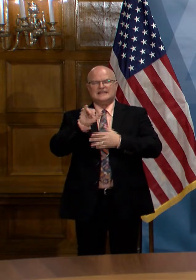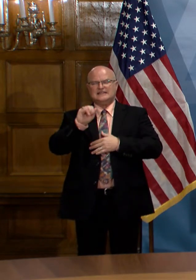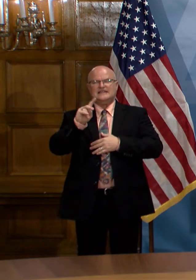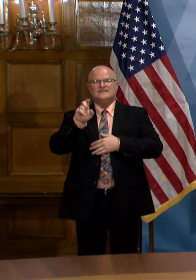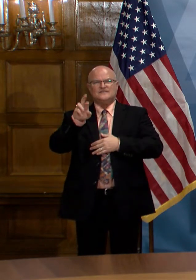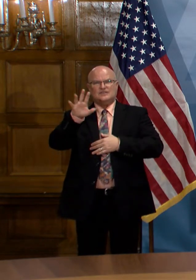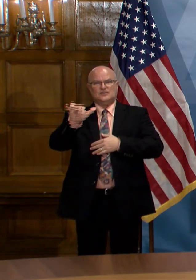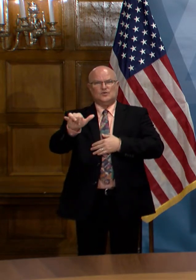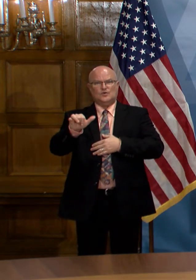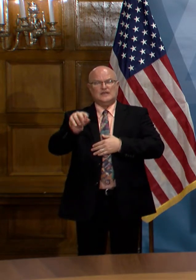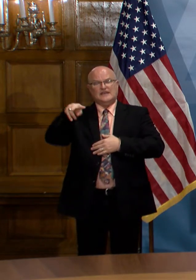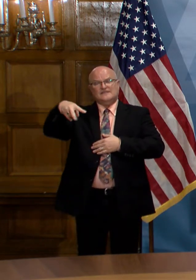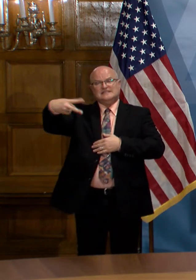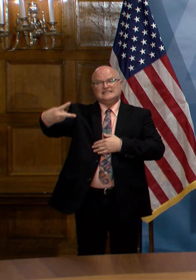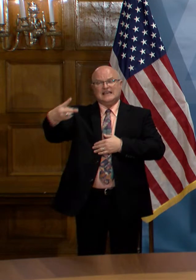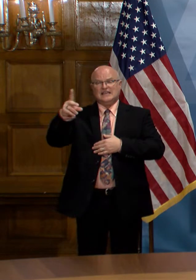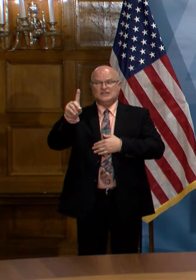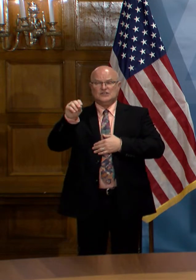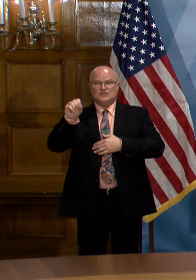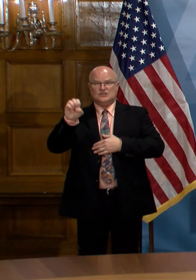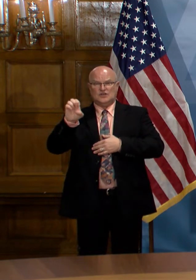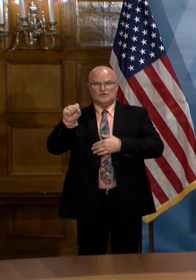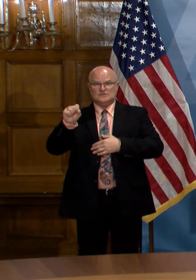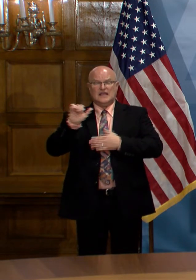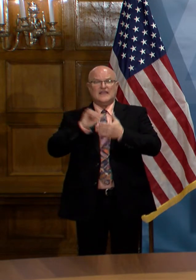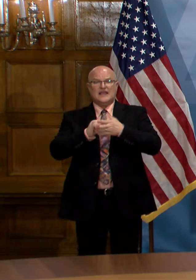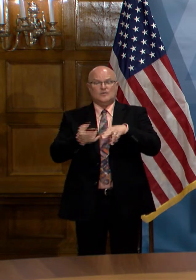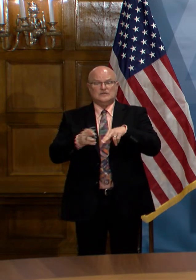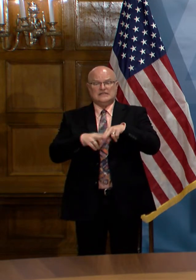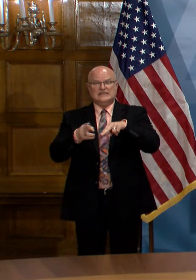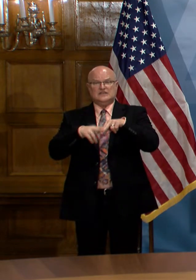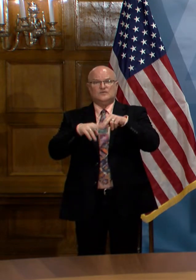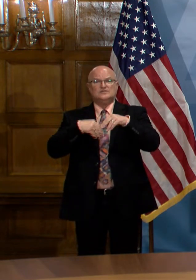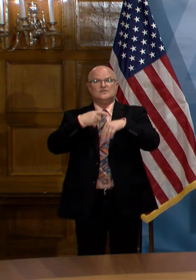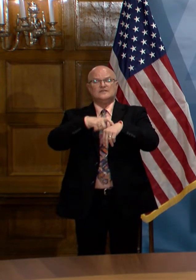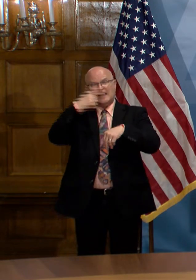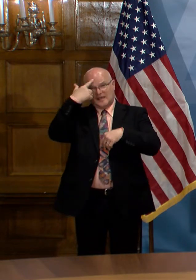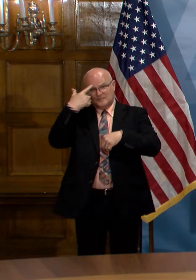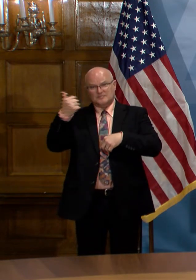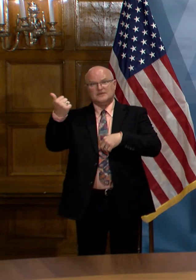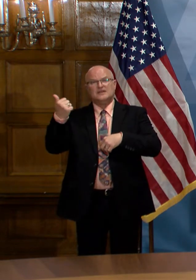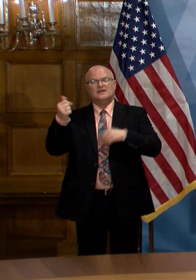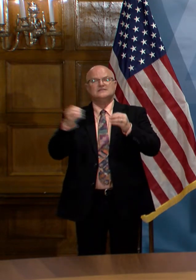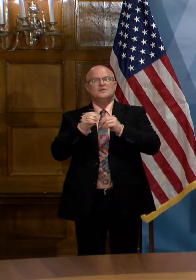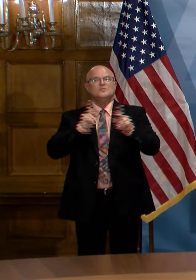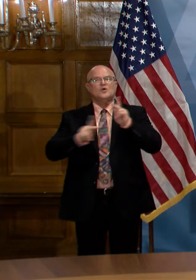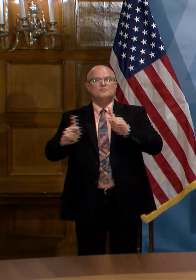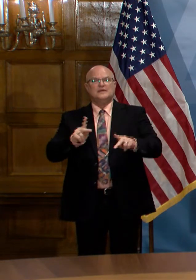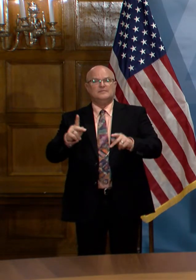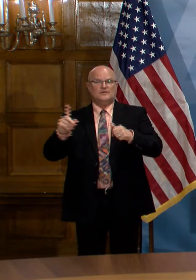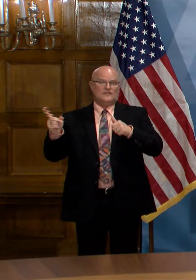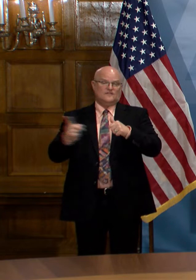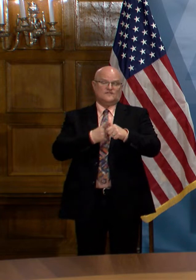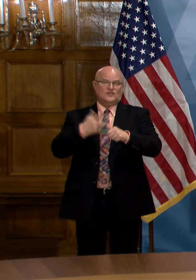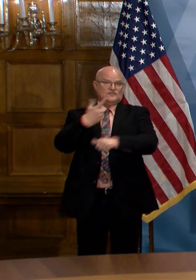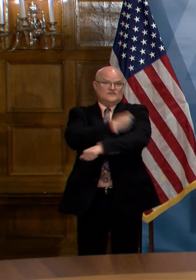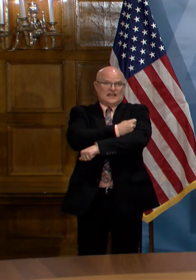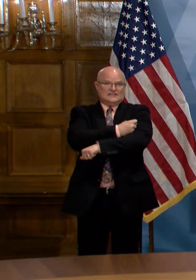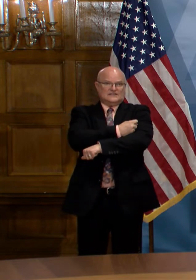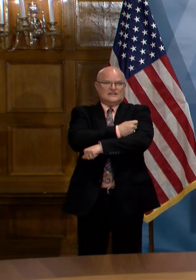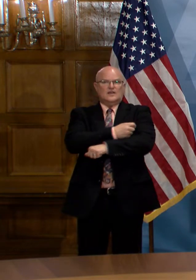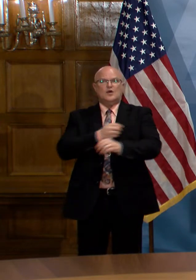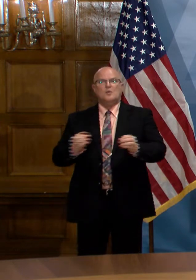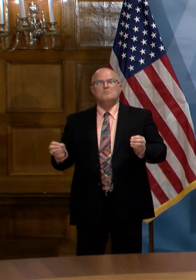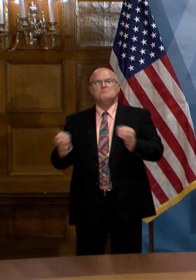inventory of second doses, and that will actually increase over time, because as more people get their first dose, you're going to have a